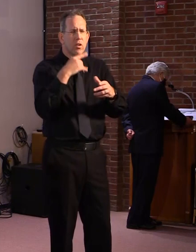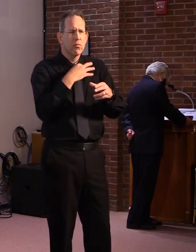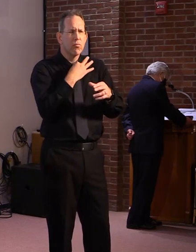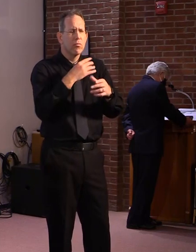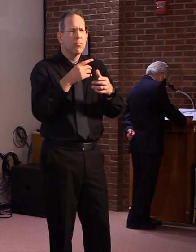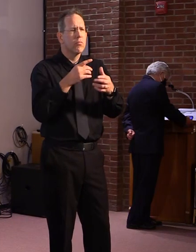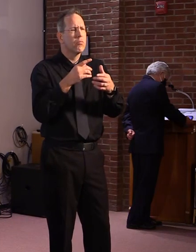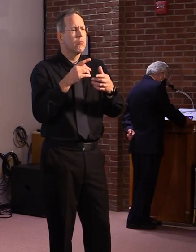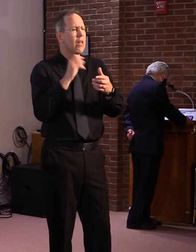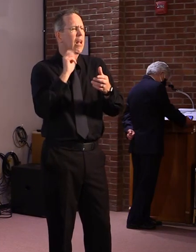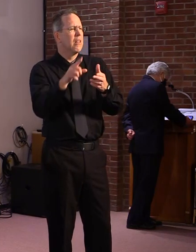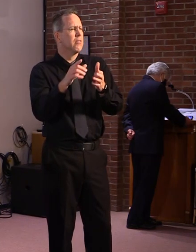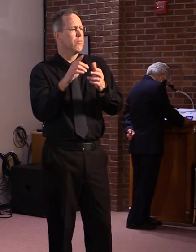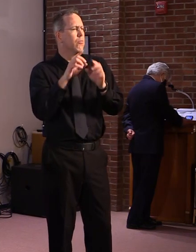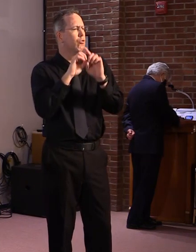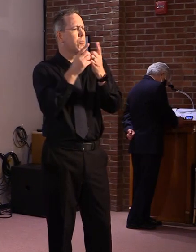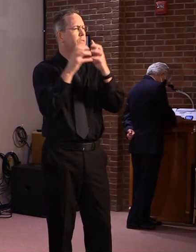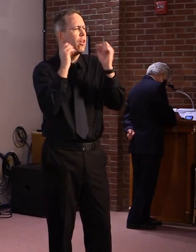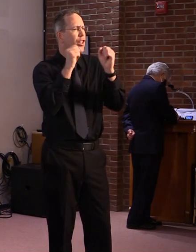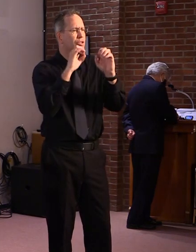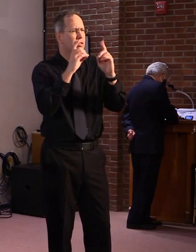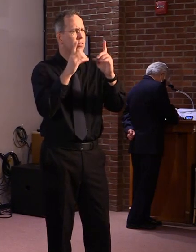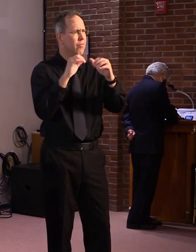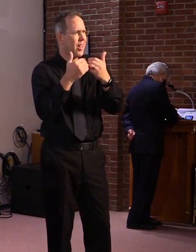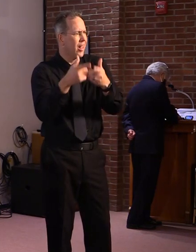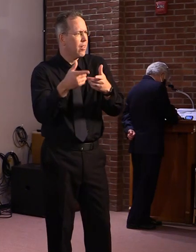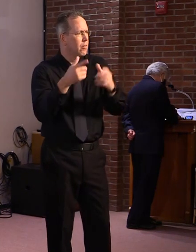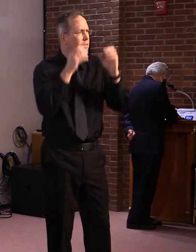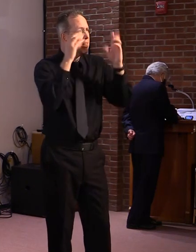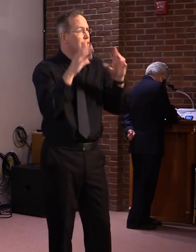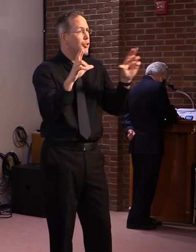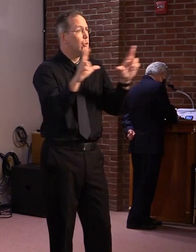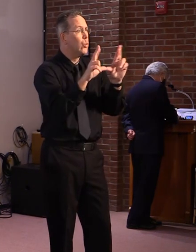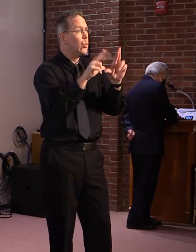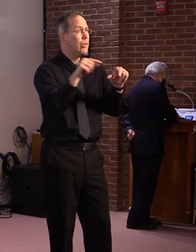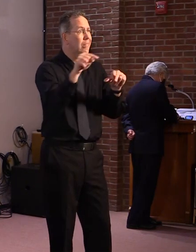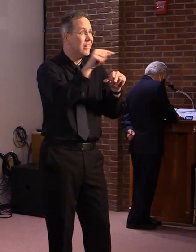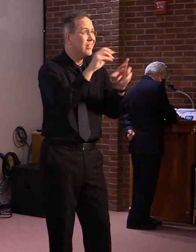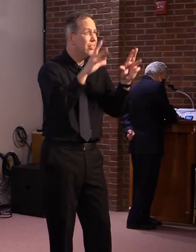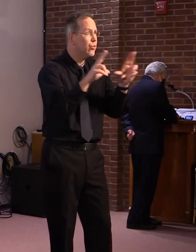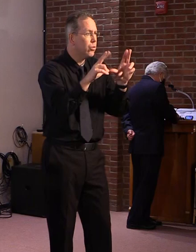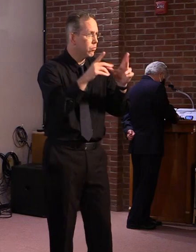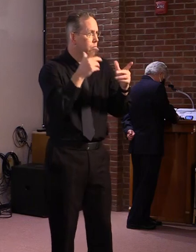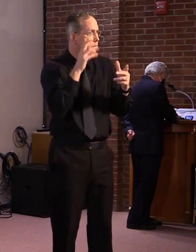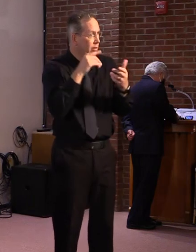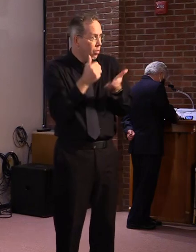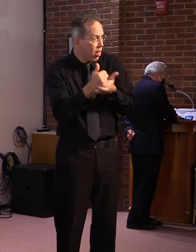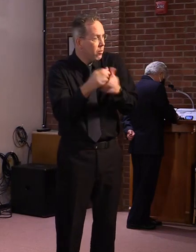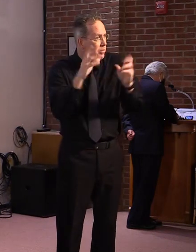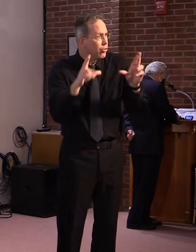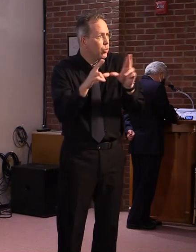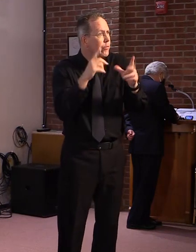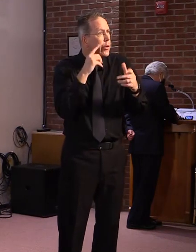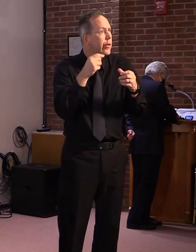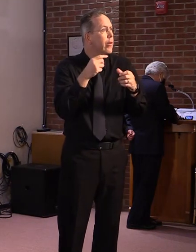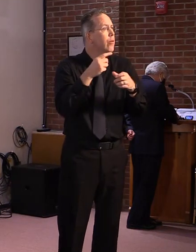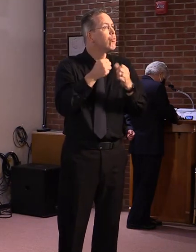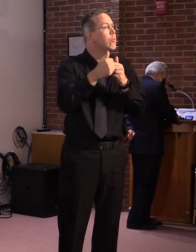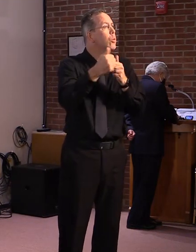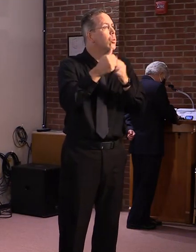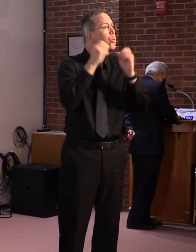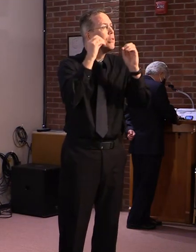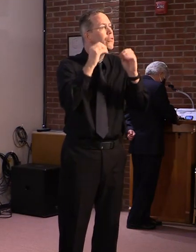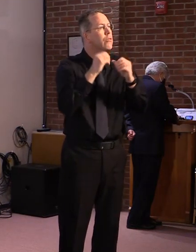Yeah, thank you. Well, we're working closely with Vermont NEA and other education associations in the state, particularly on the